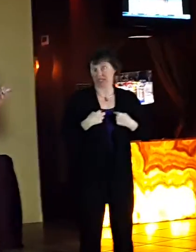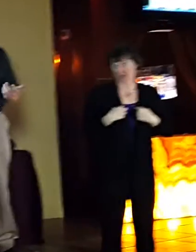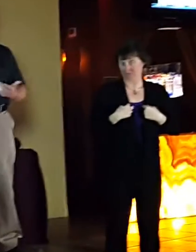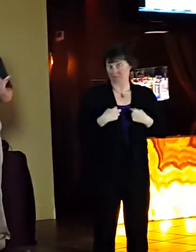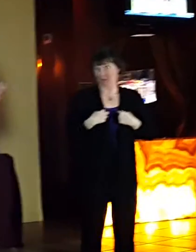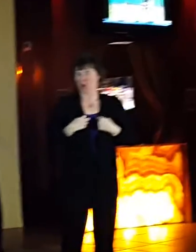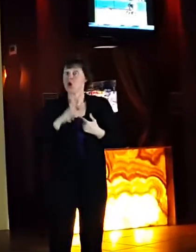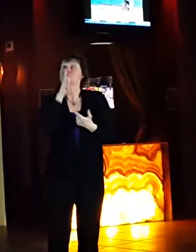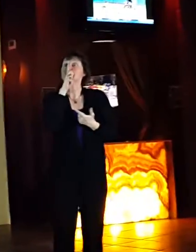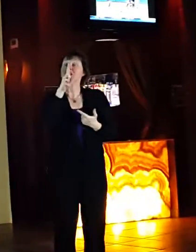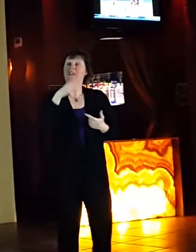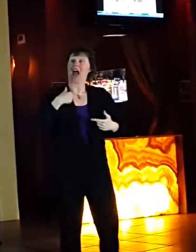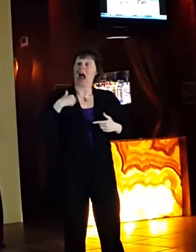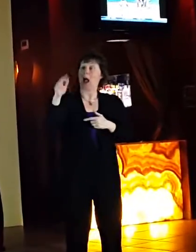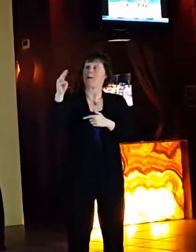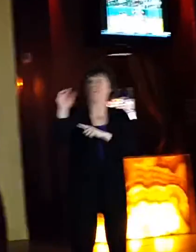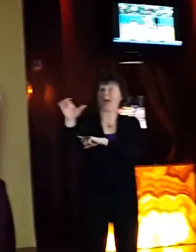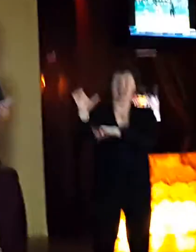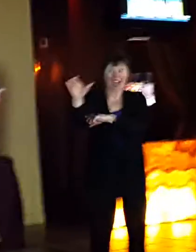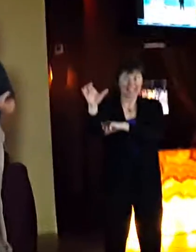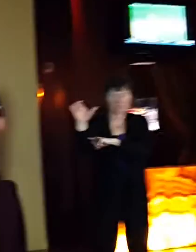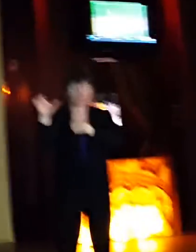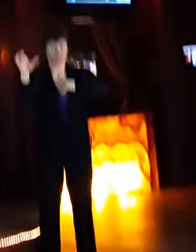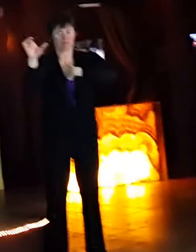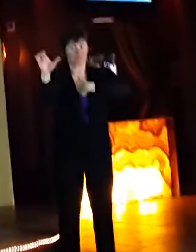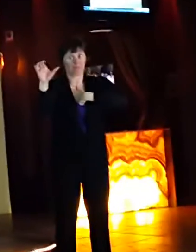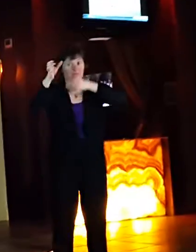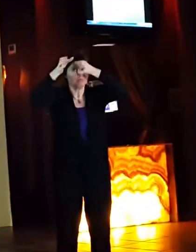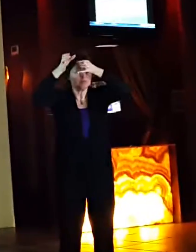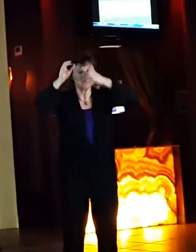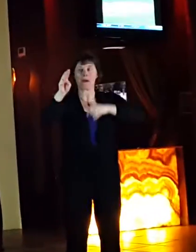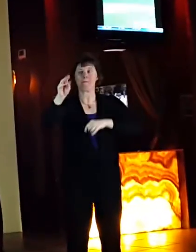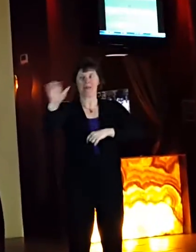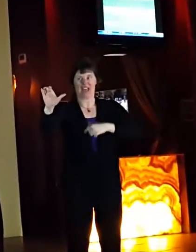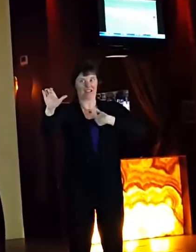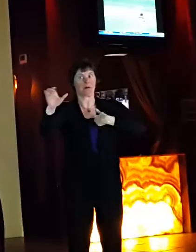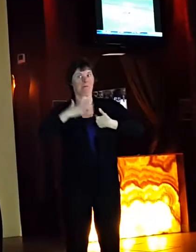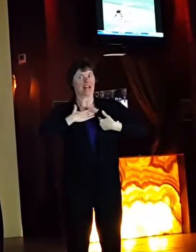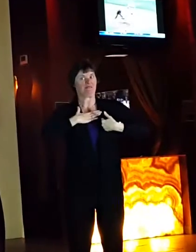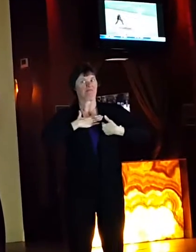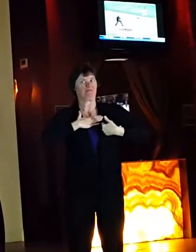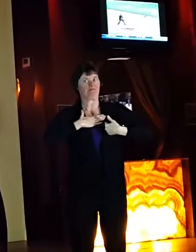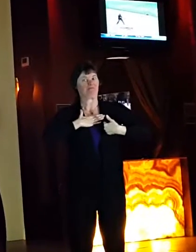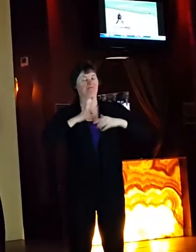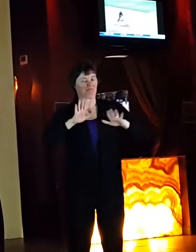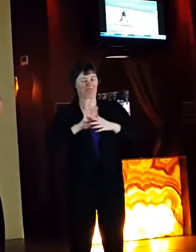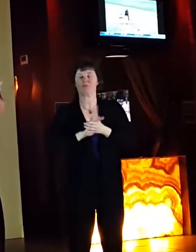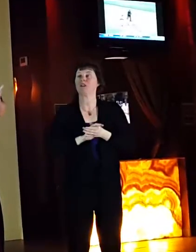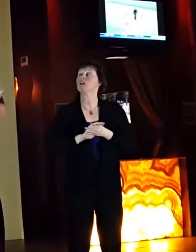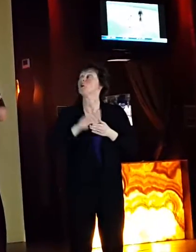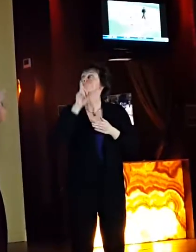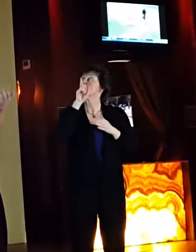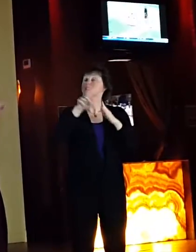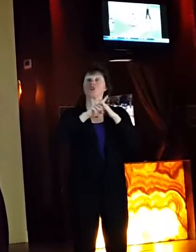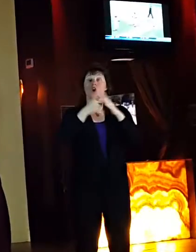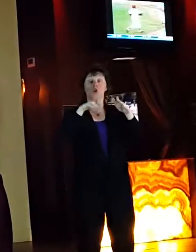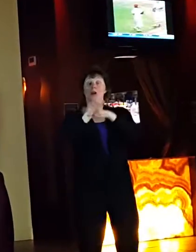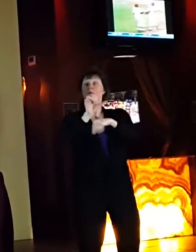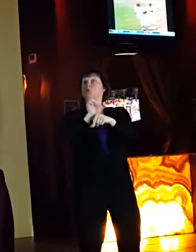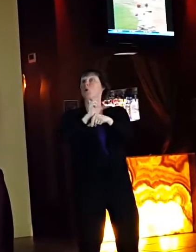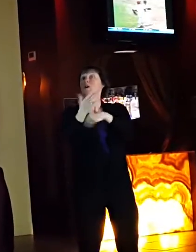I'm effectively the Mac guy. We don't have a Mac guy, but that's effectively what I do. So to start this off, I guess you come into